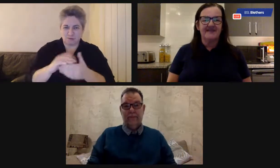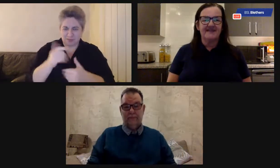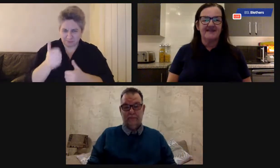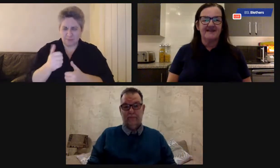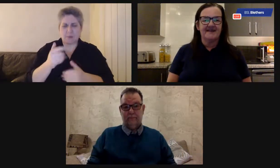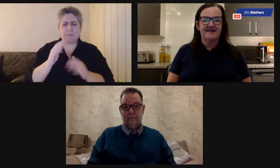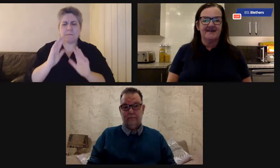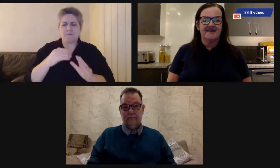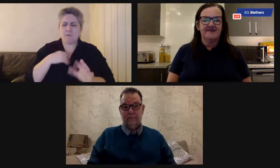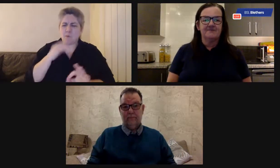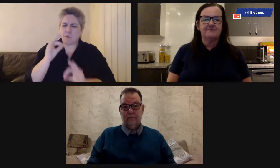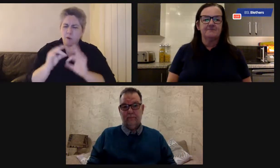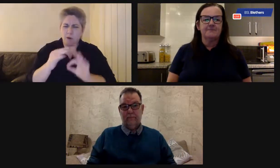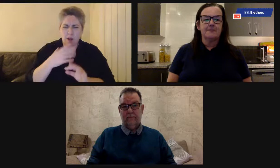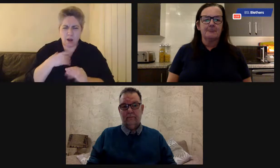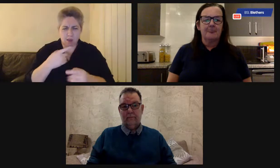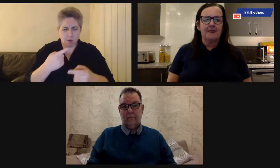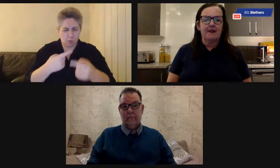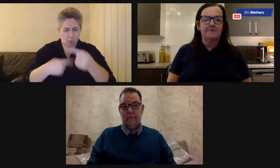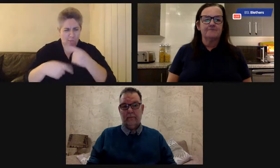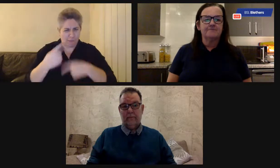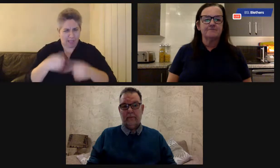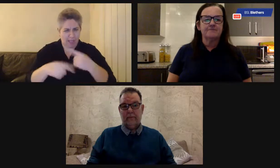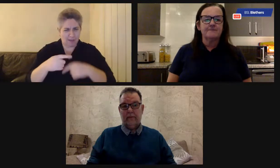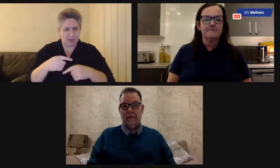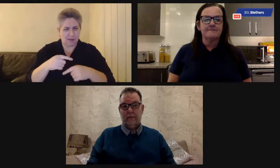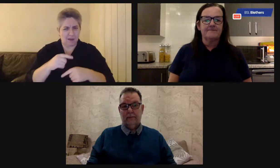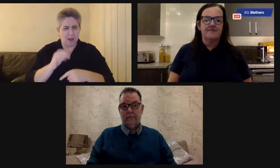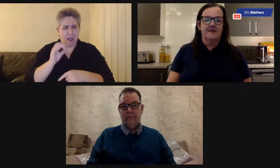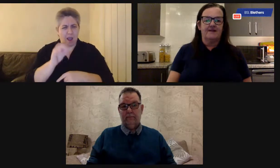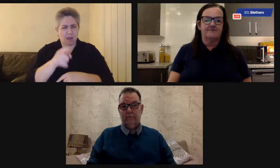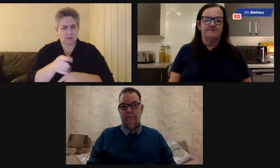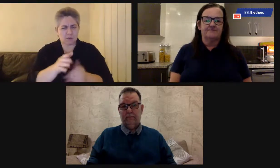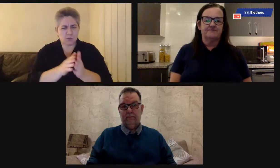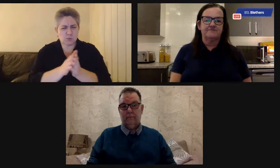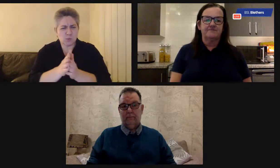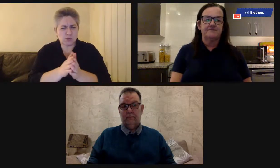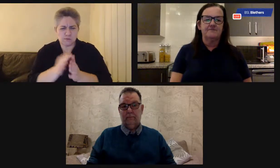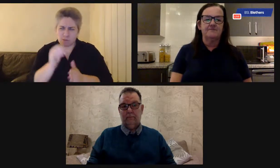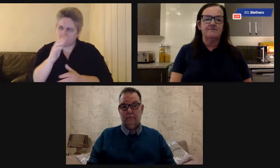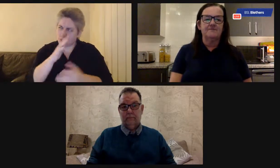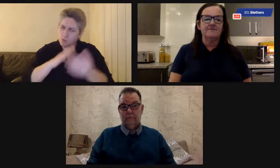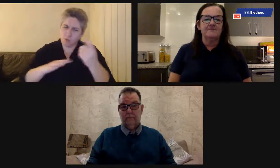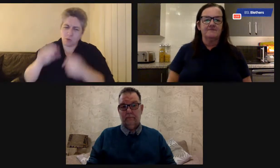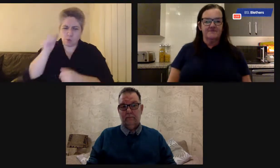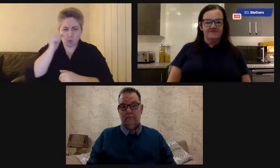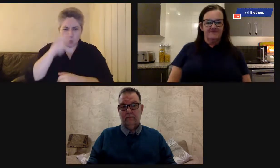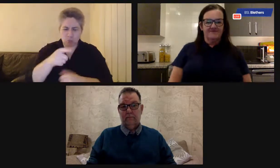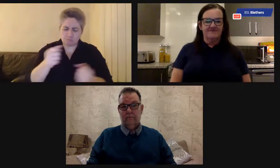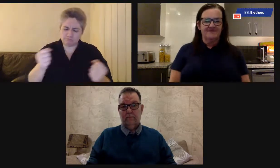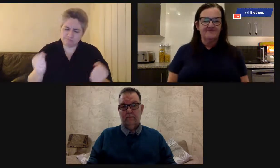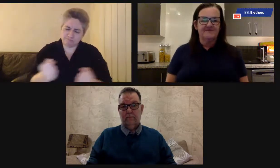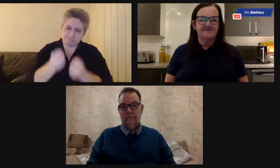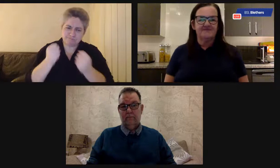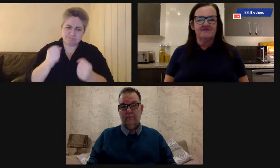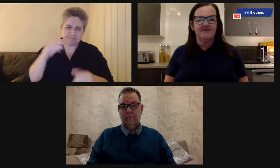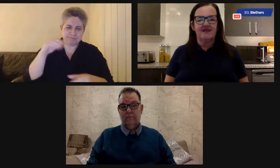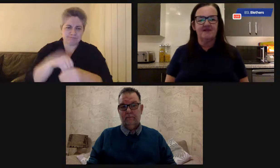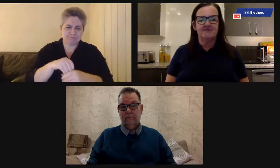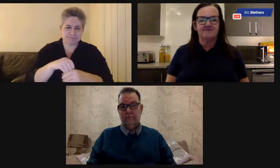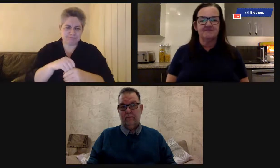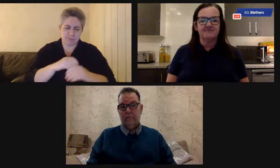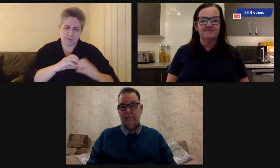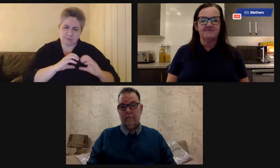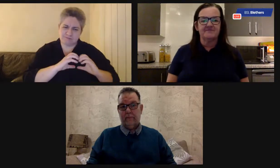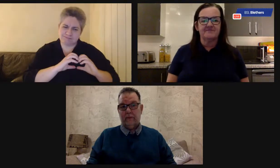that Deaf UK 50 Plus have a Scottish rep there. But before we talk about what's